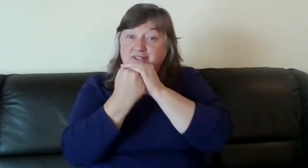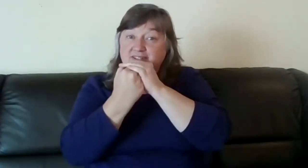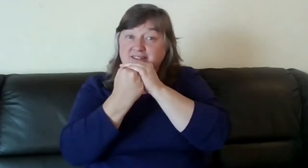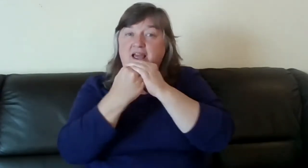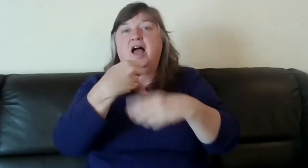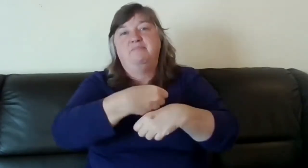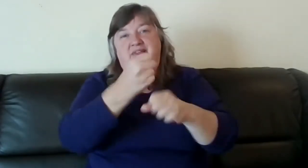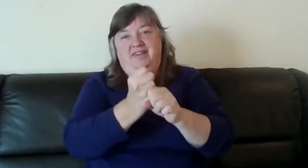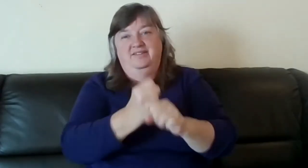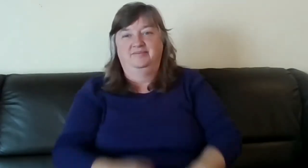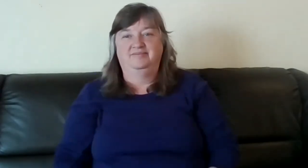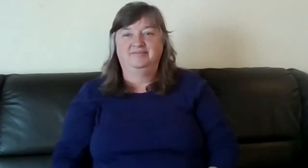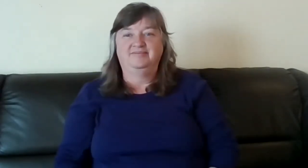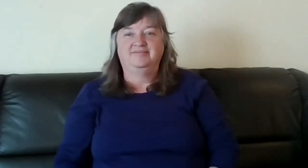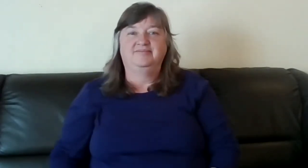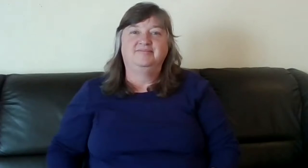sandwich I'm making.